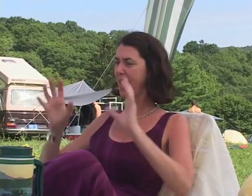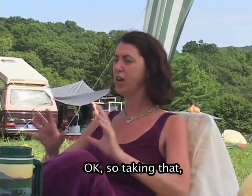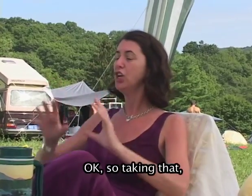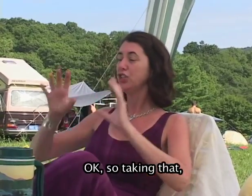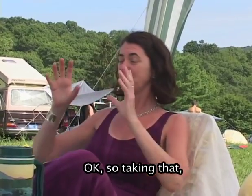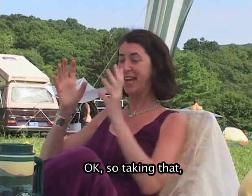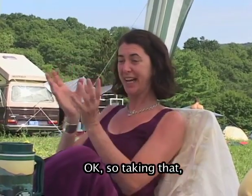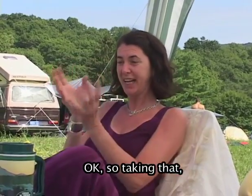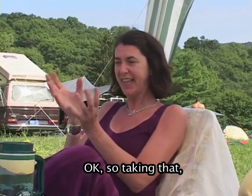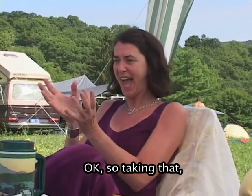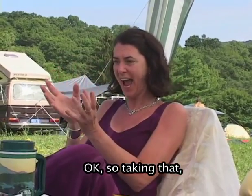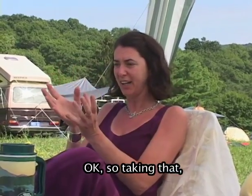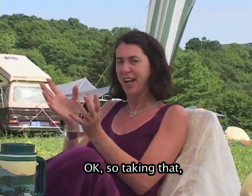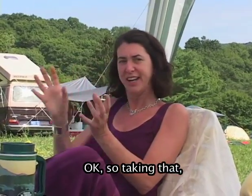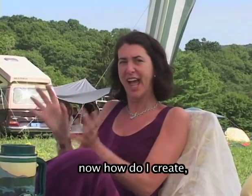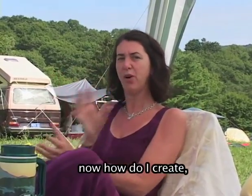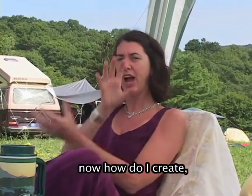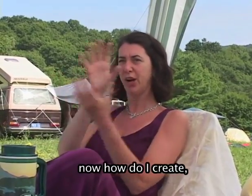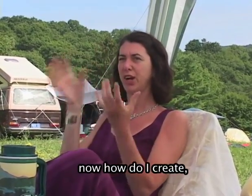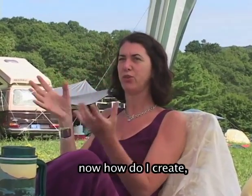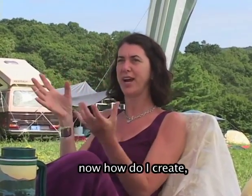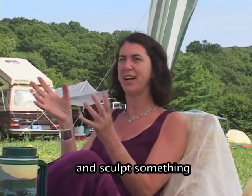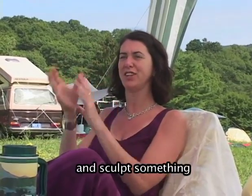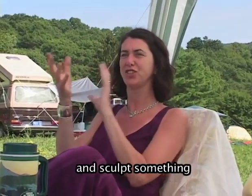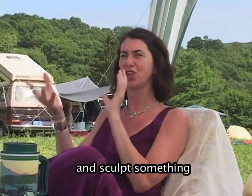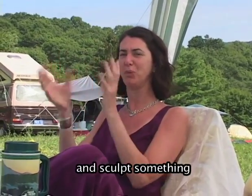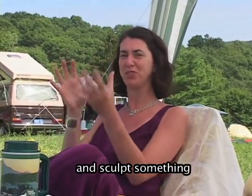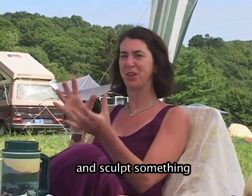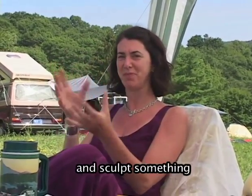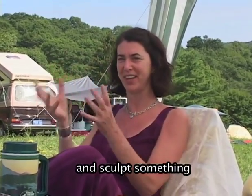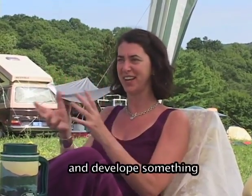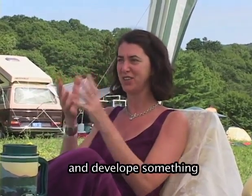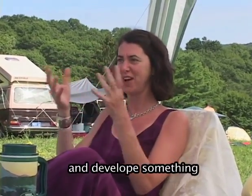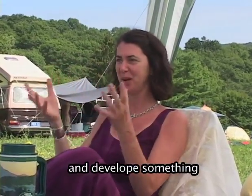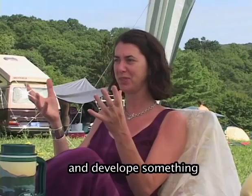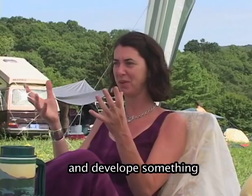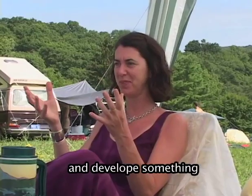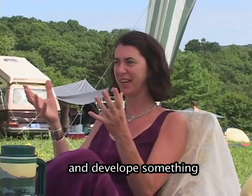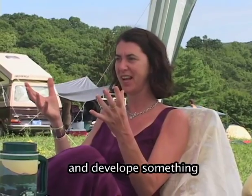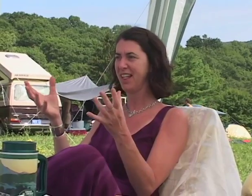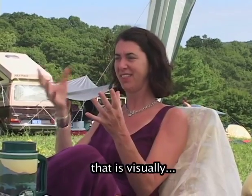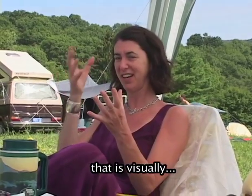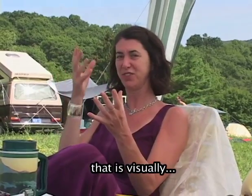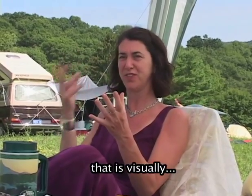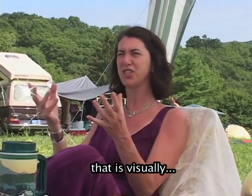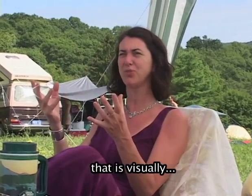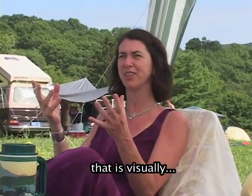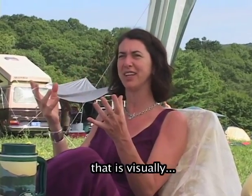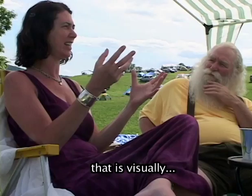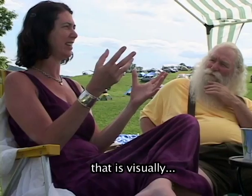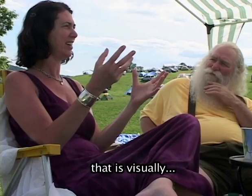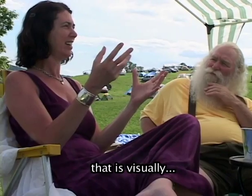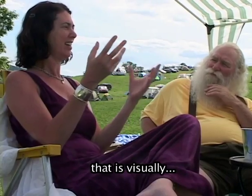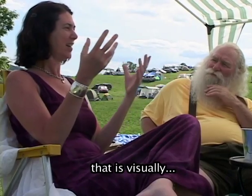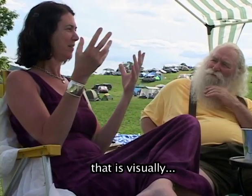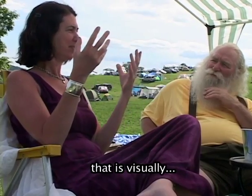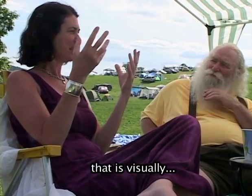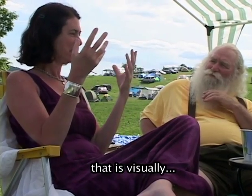figuring out, okay, so taking that, now how do I create and sculpt something and develop something that is visually